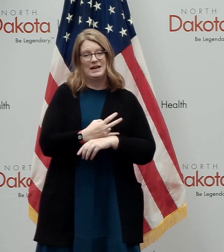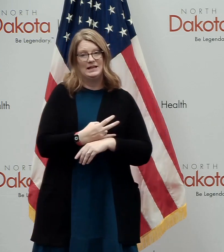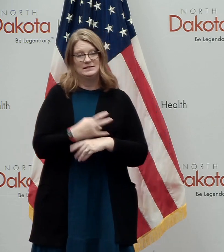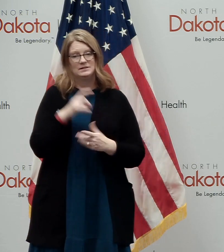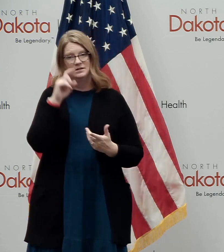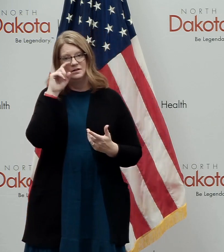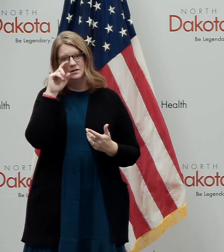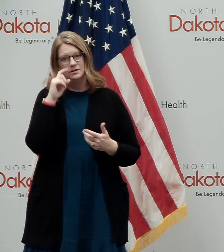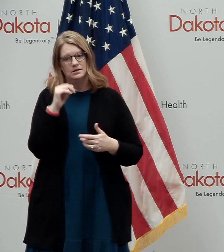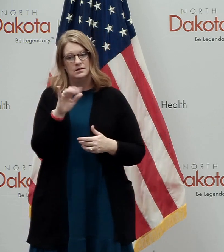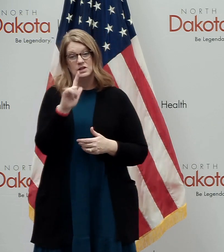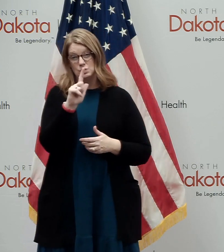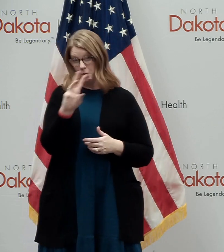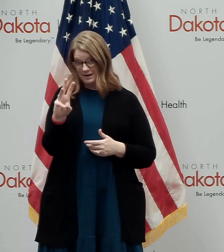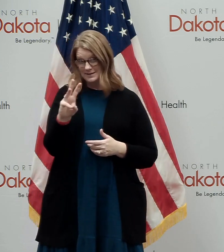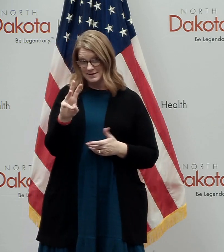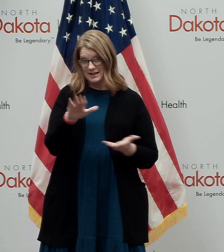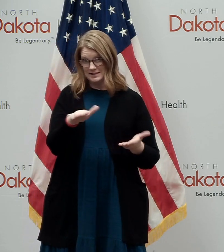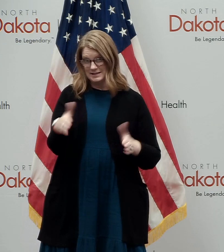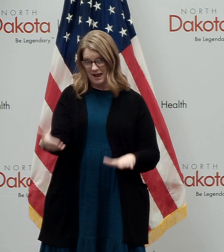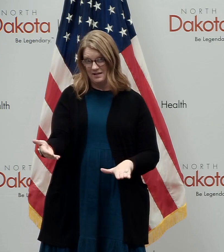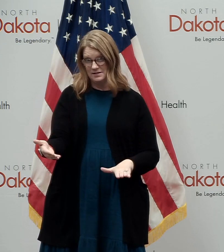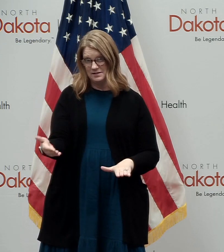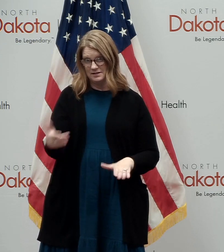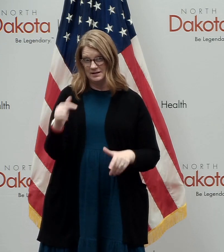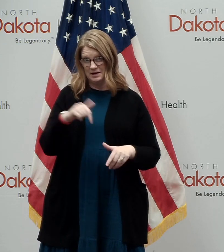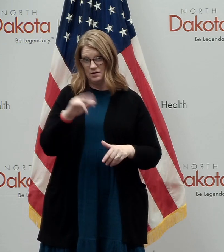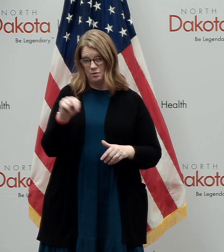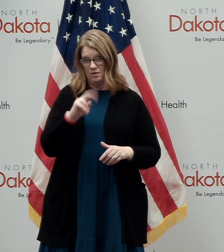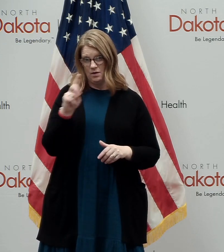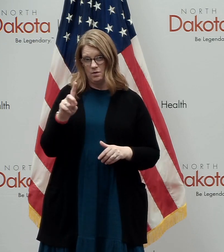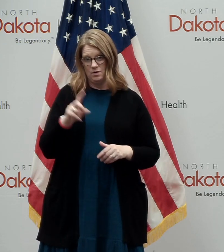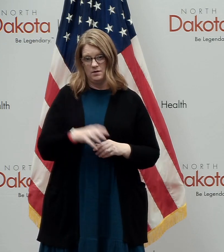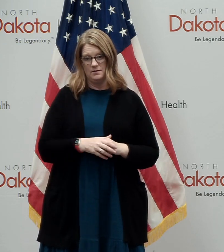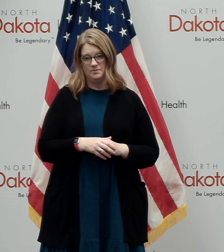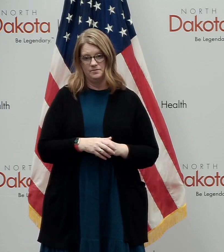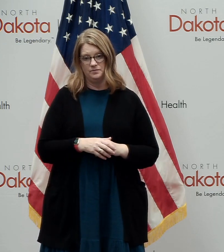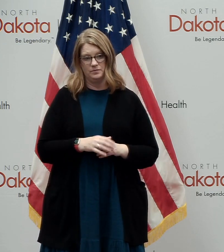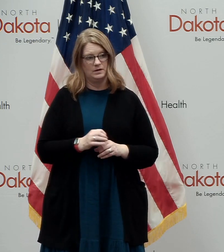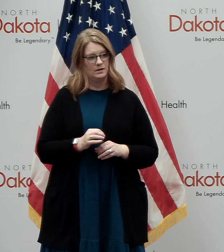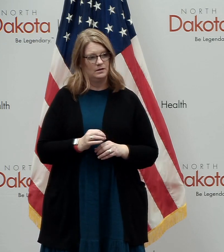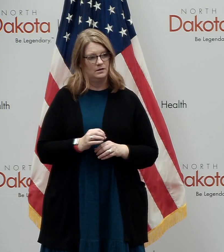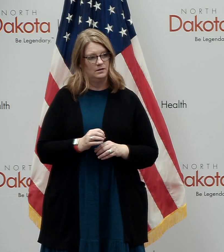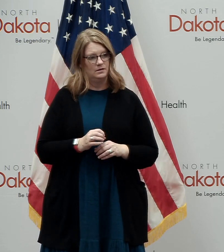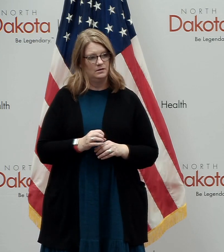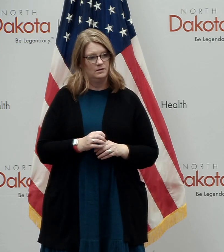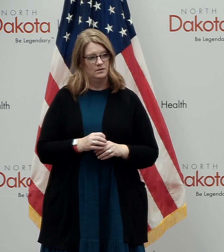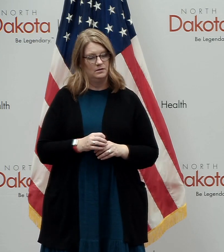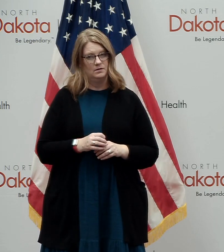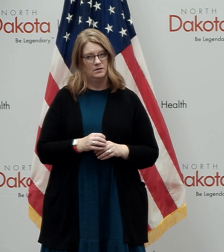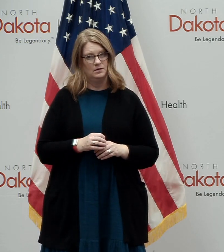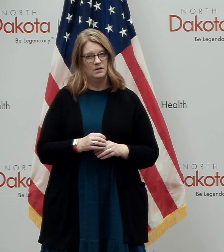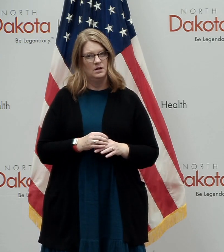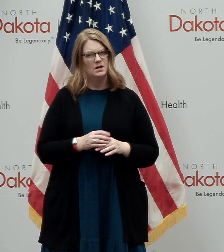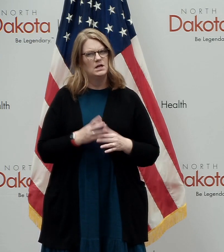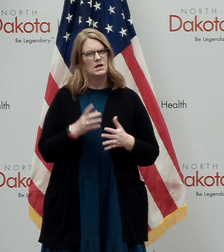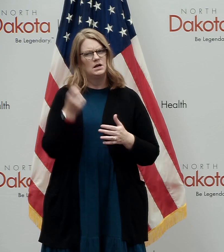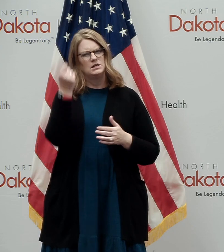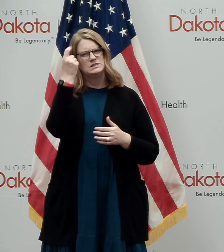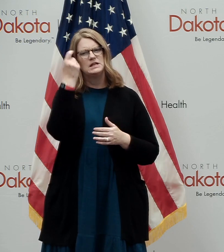had 26 deaths in North Dakota. There is going to be some adjustment to there was